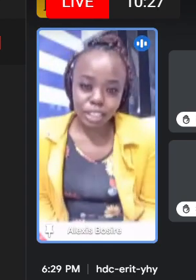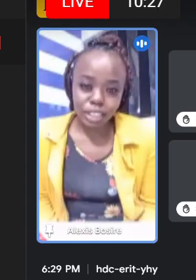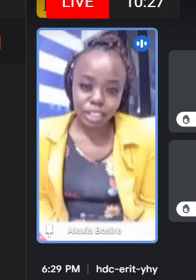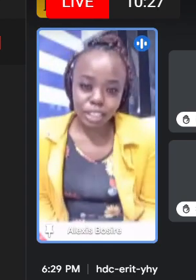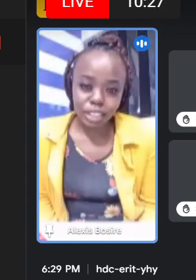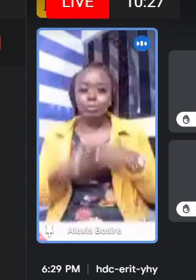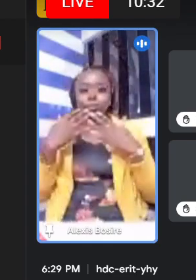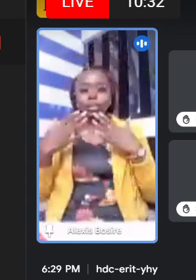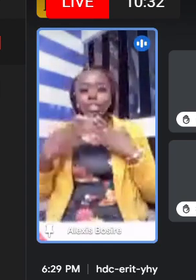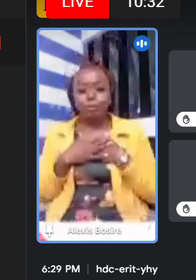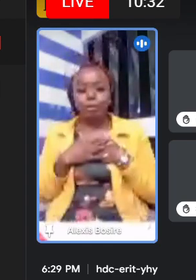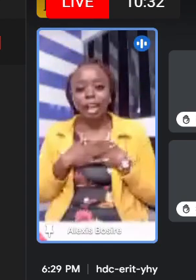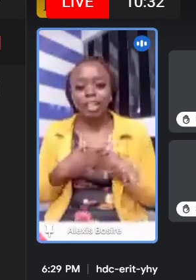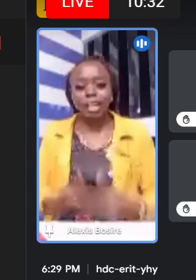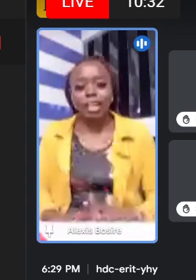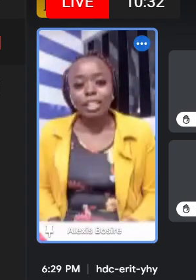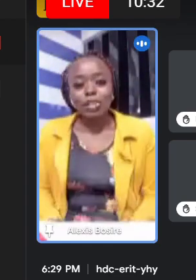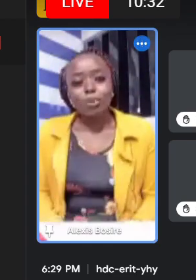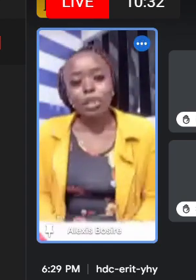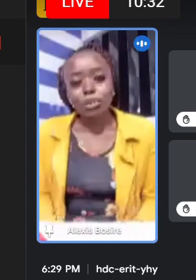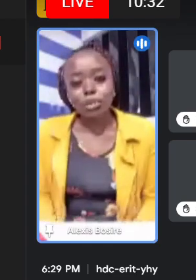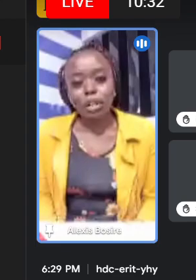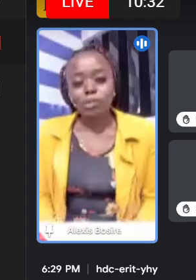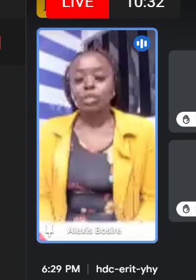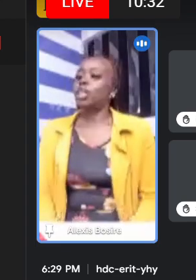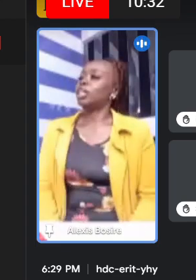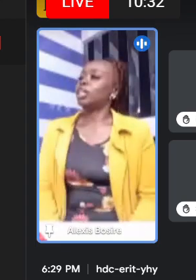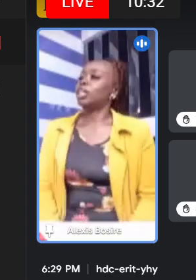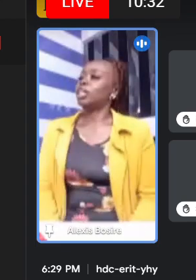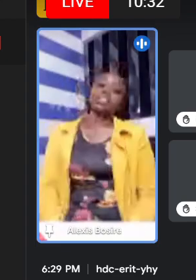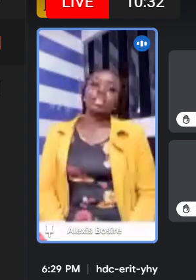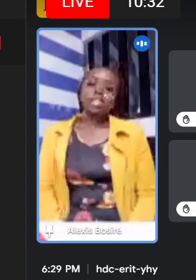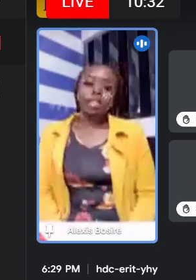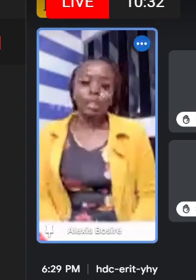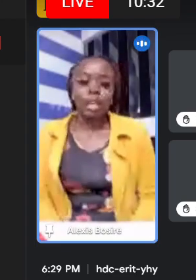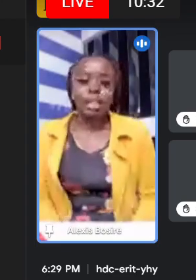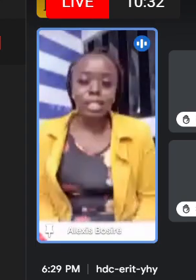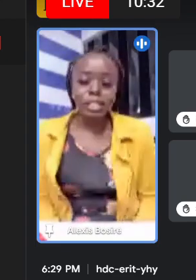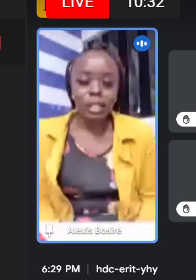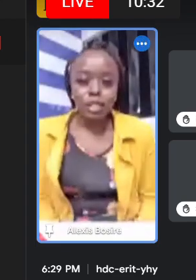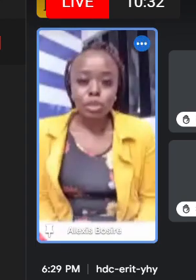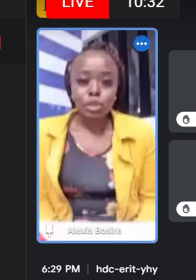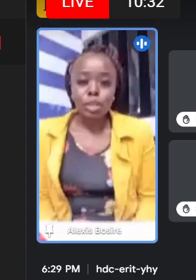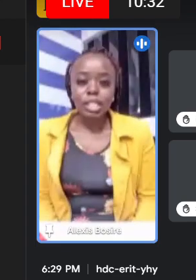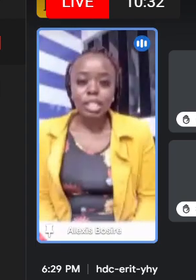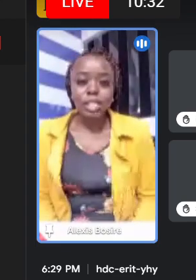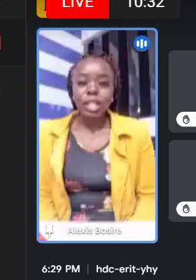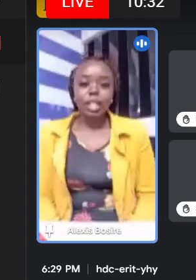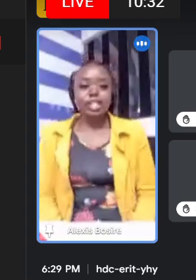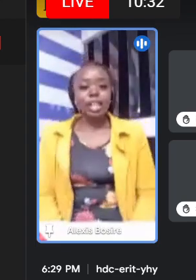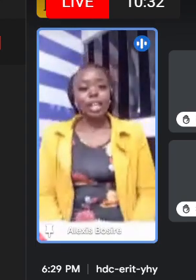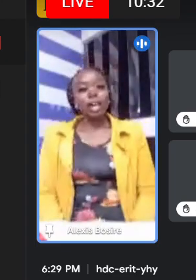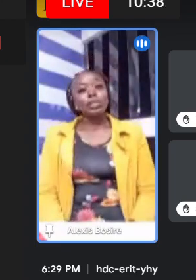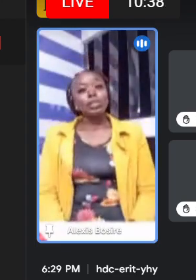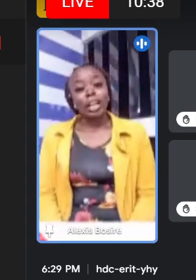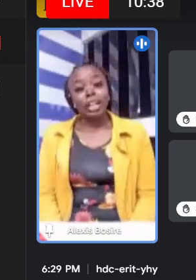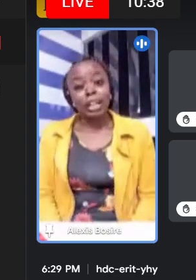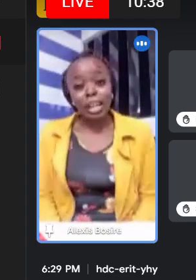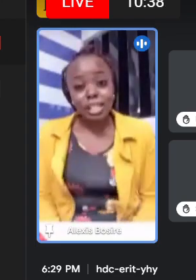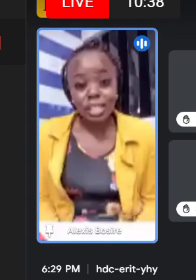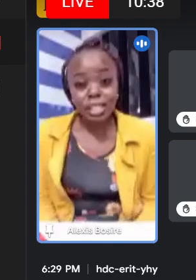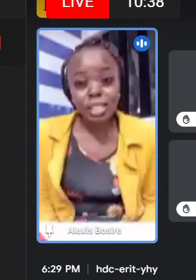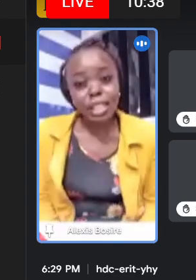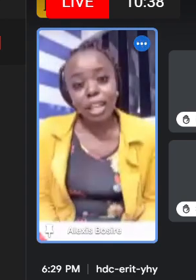of us, and I'm humbled. I'm glad so many of you have joined, have registered with us. So this is the Kenya Sign Language